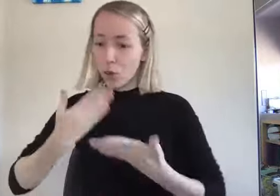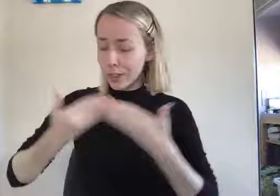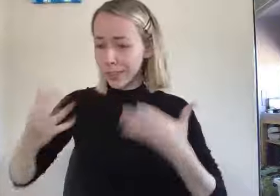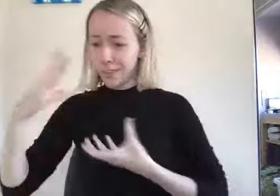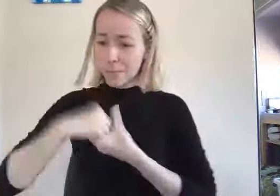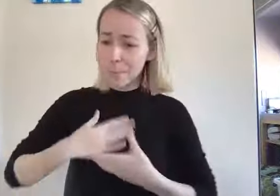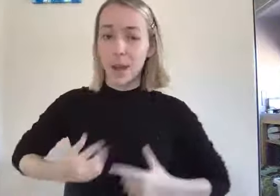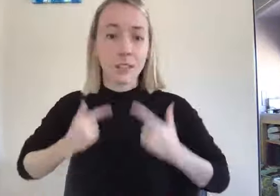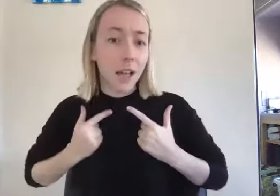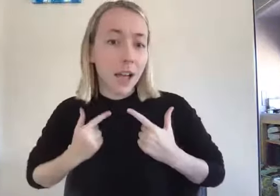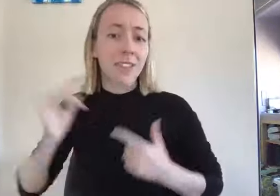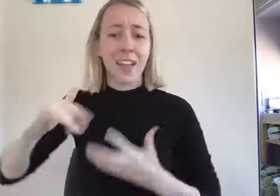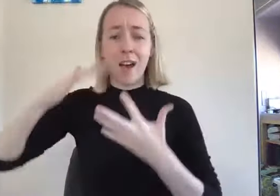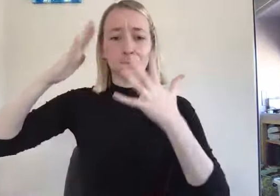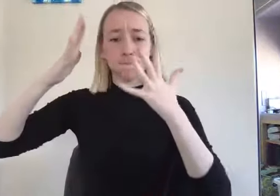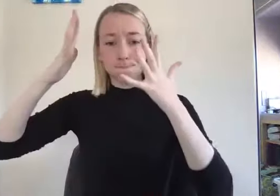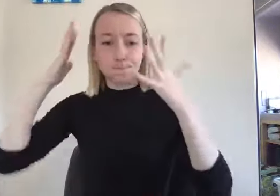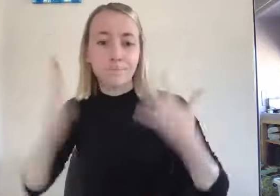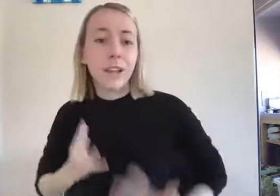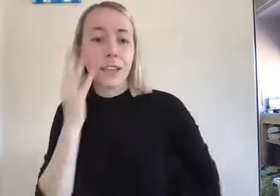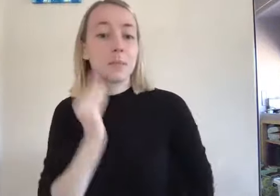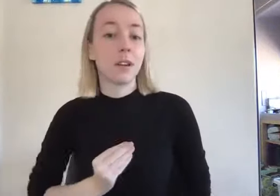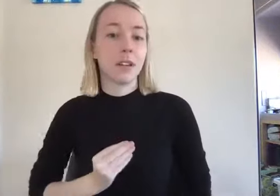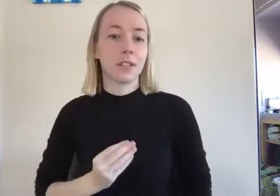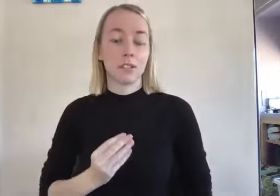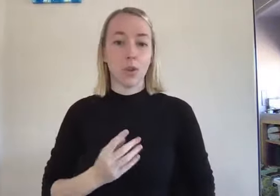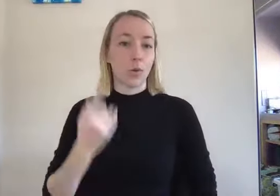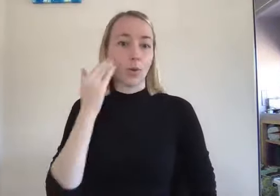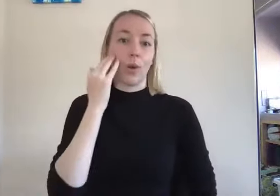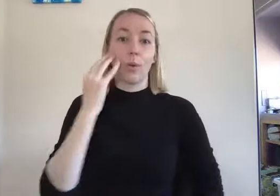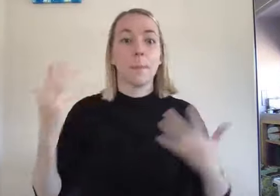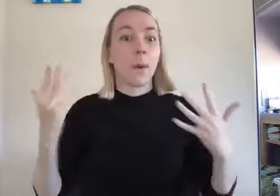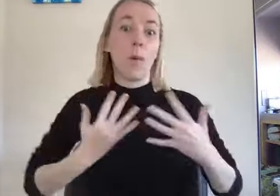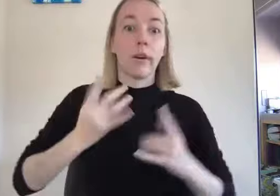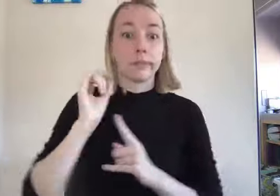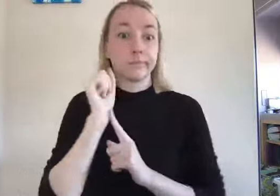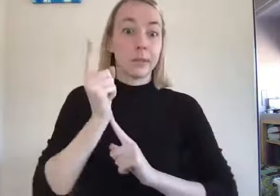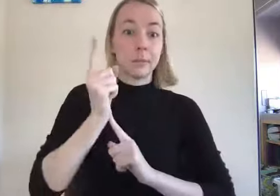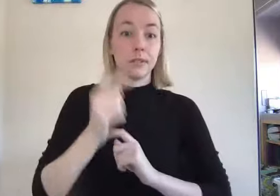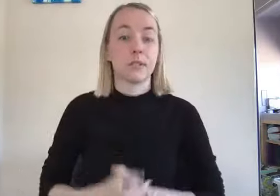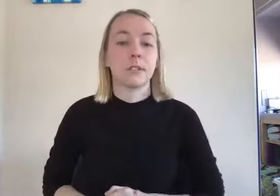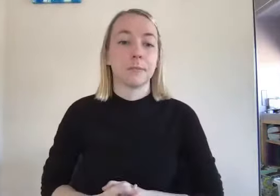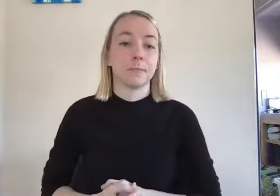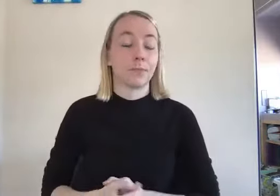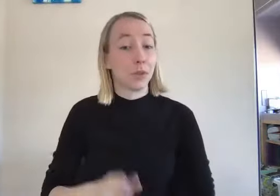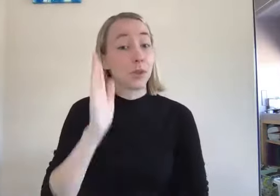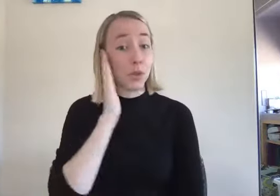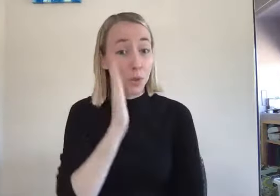good things that are in my life and that surround me. So the horror of the moment, and it's like the queen says,